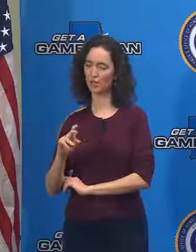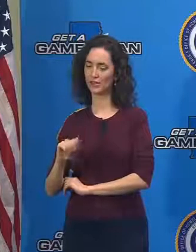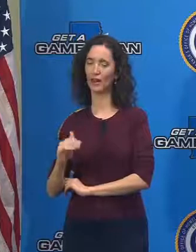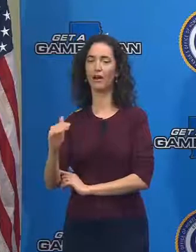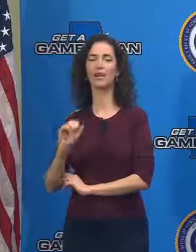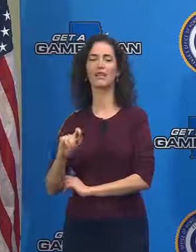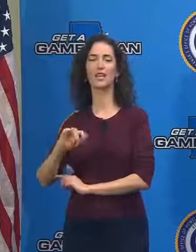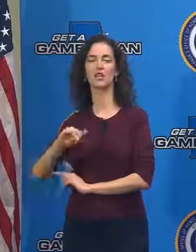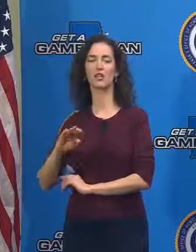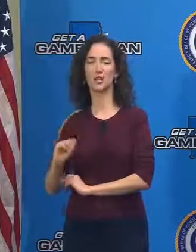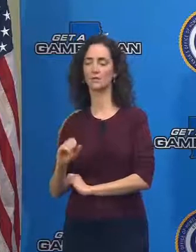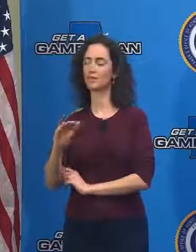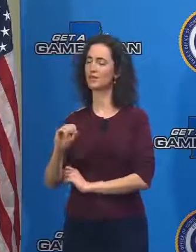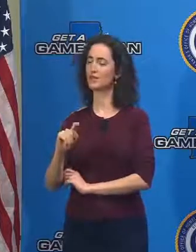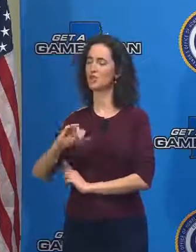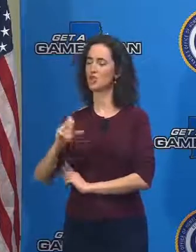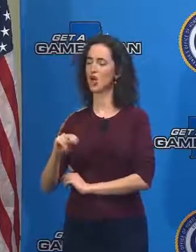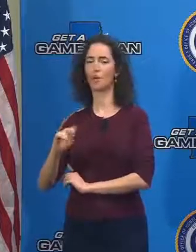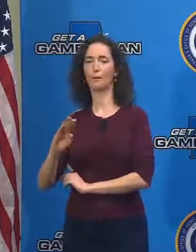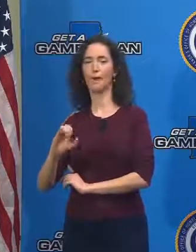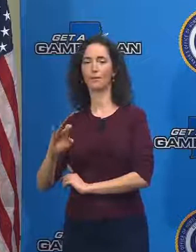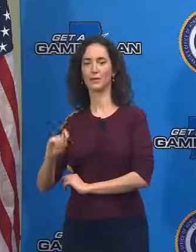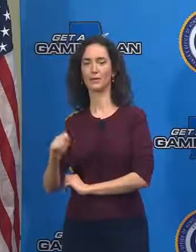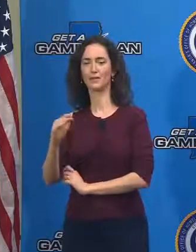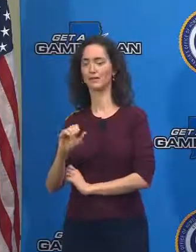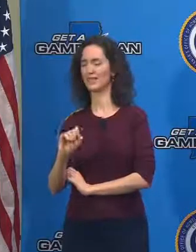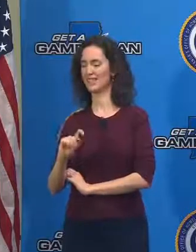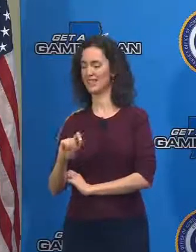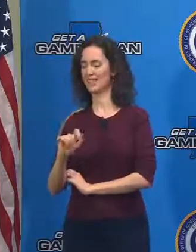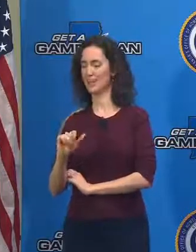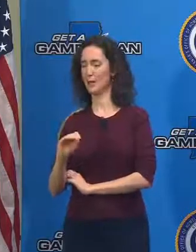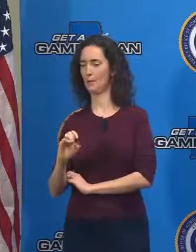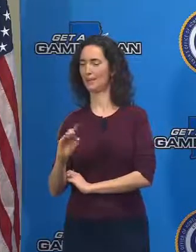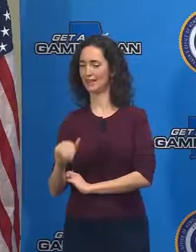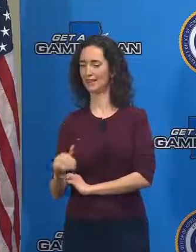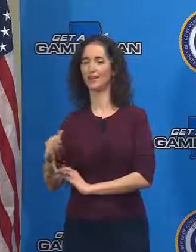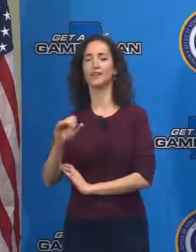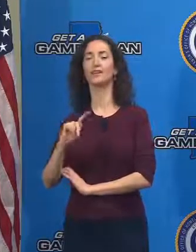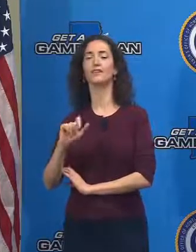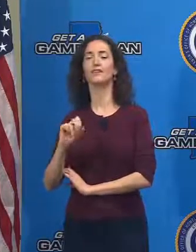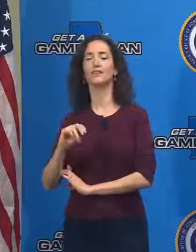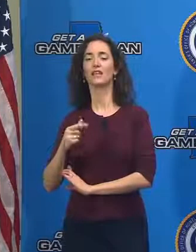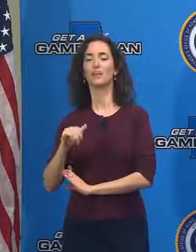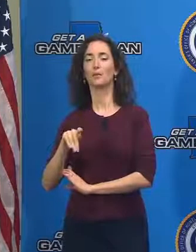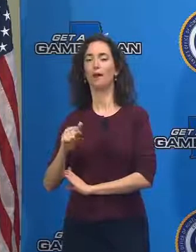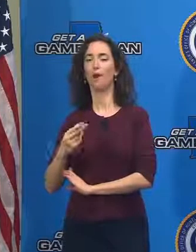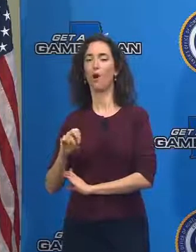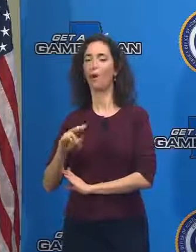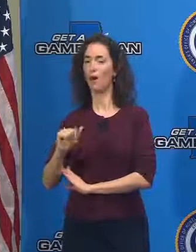the Baptist, St. Tammany, Tangipahoa, and Terrebonne.